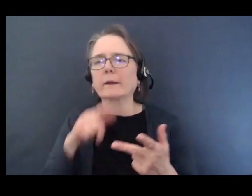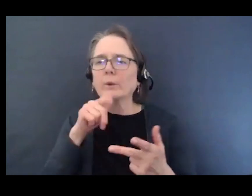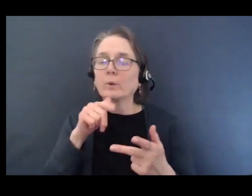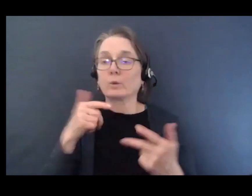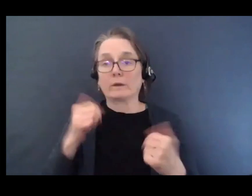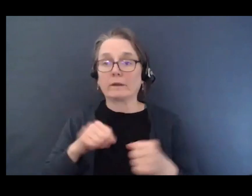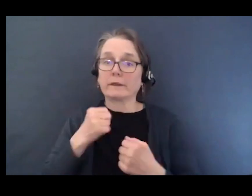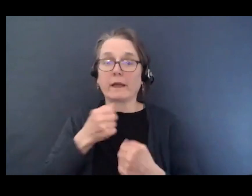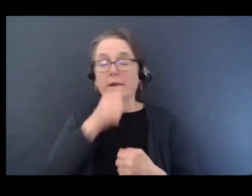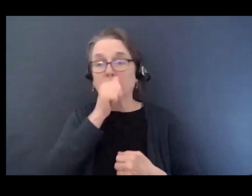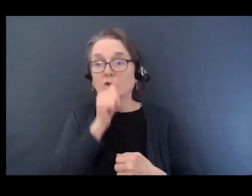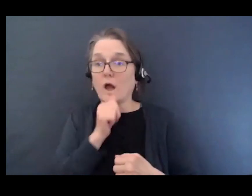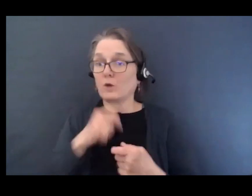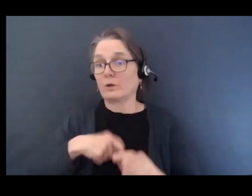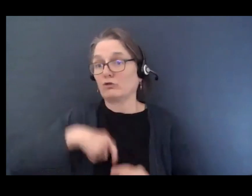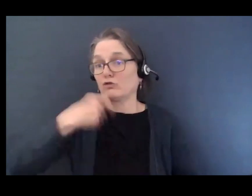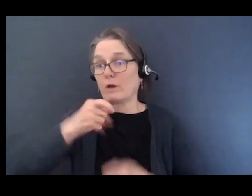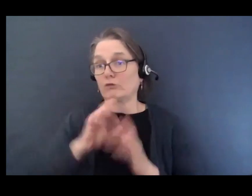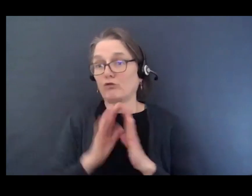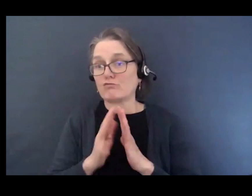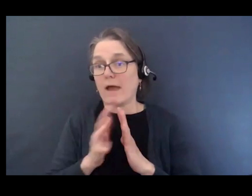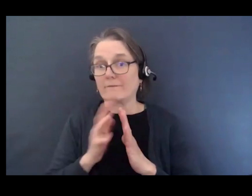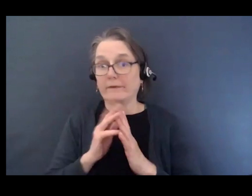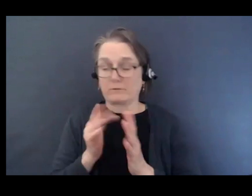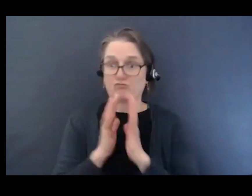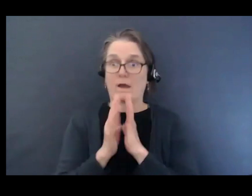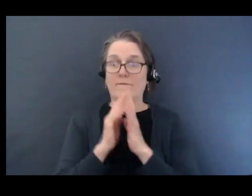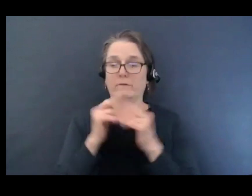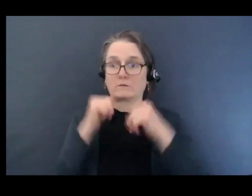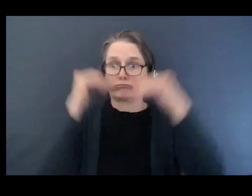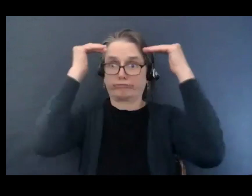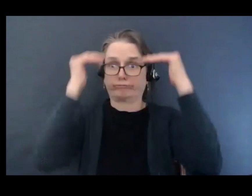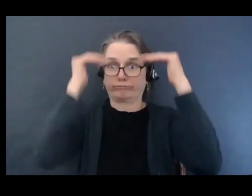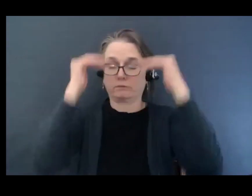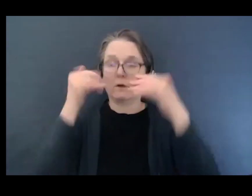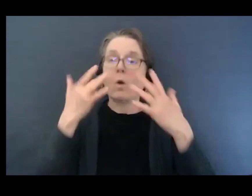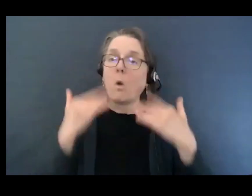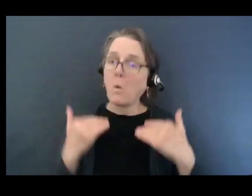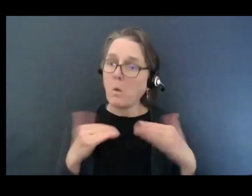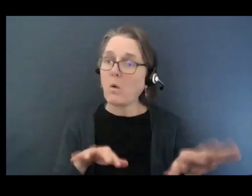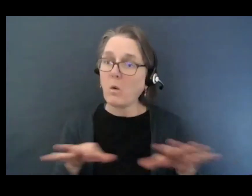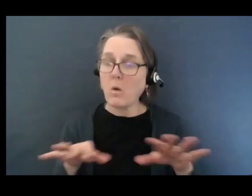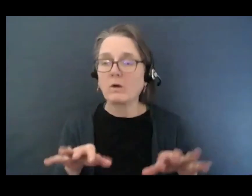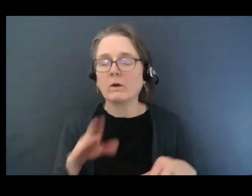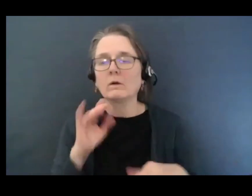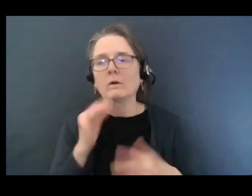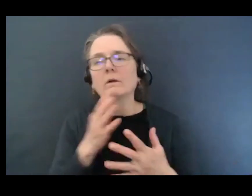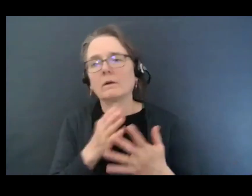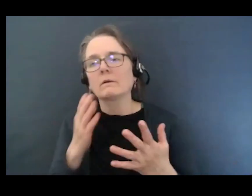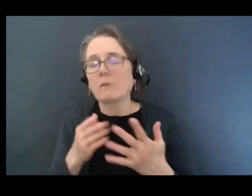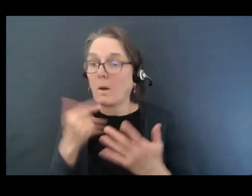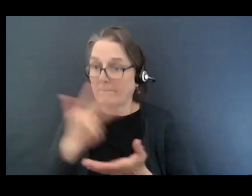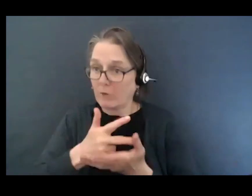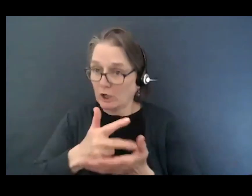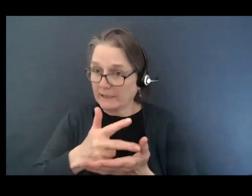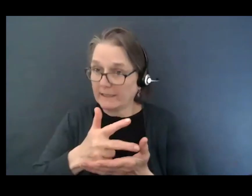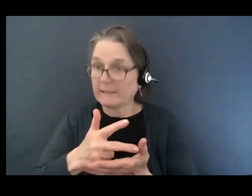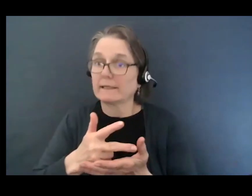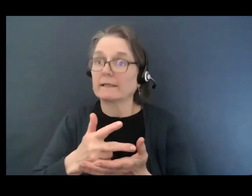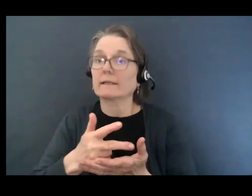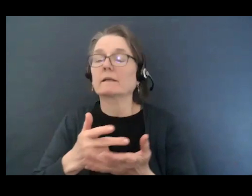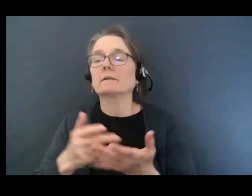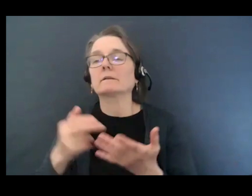different levels of traffic stress, and driving, including traffic and parking, or at least rough approximations of